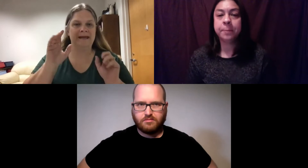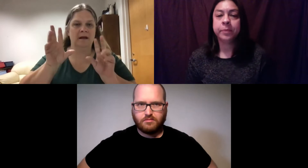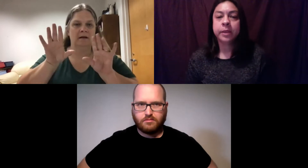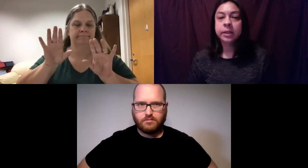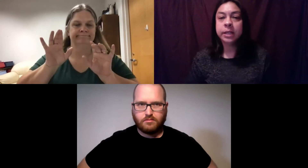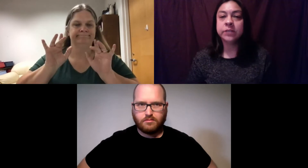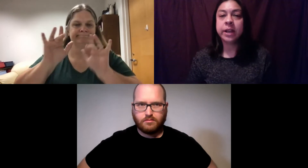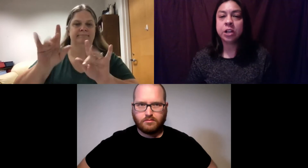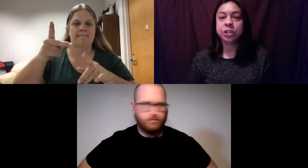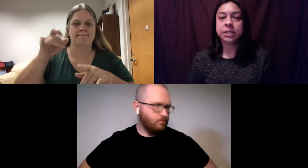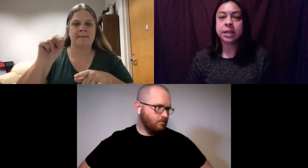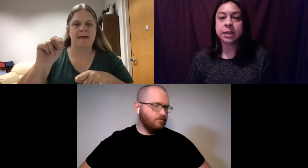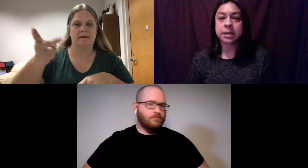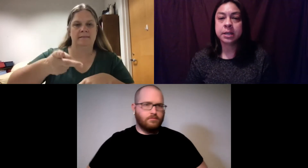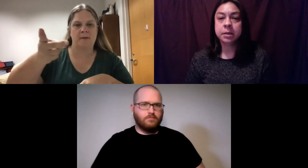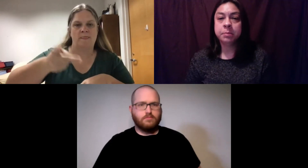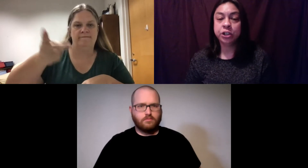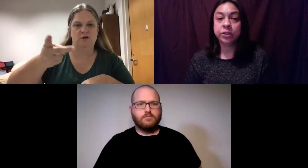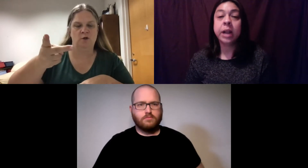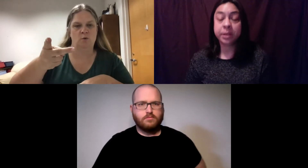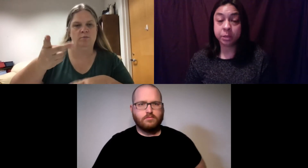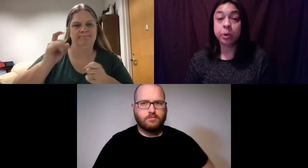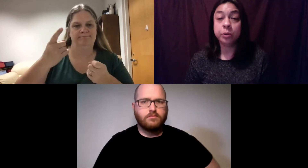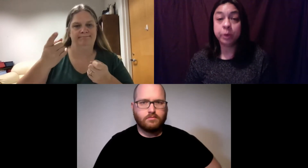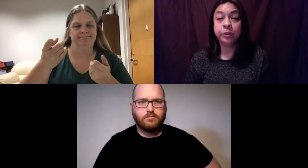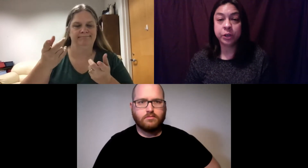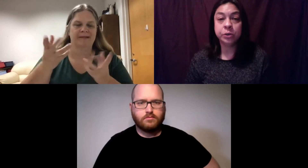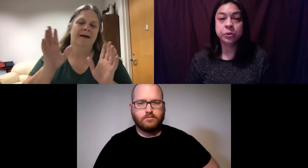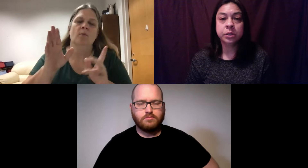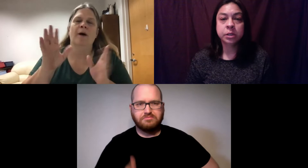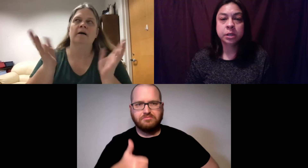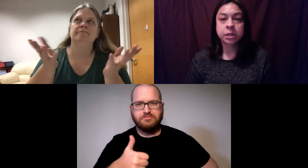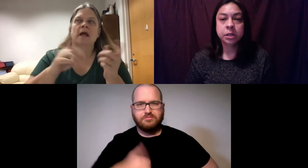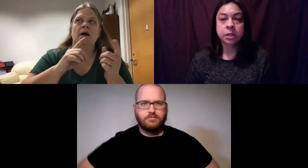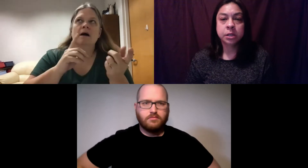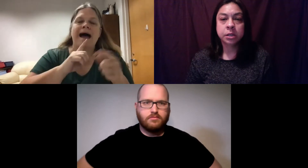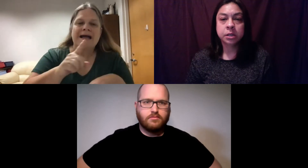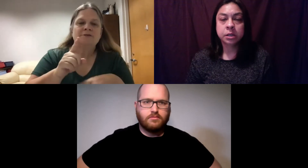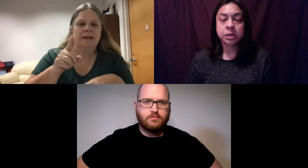Okay, that's fine. I'll just make sure that I pin both of you.